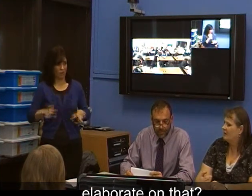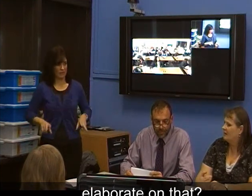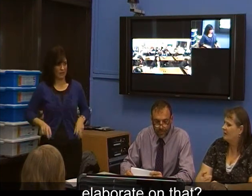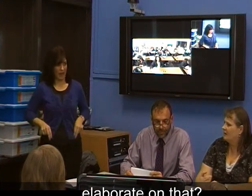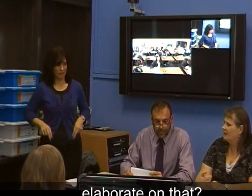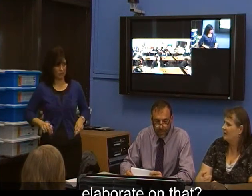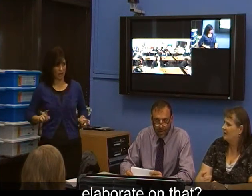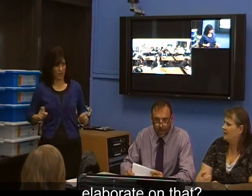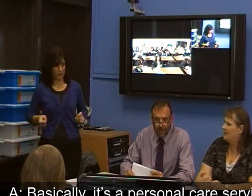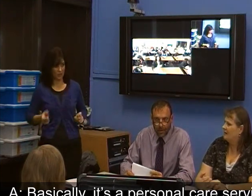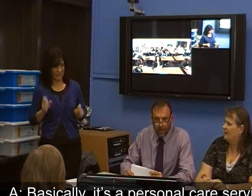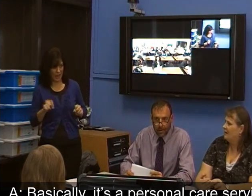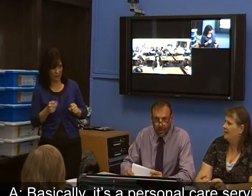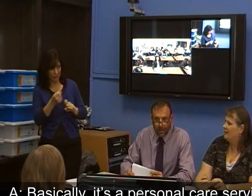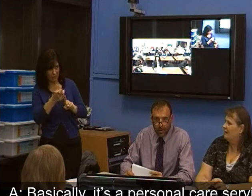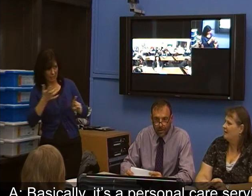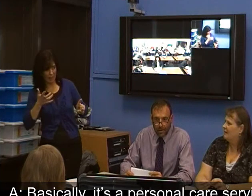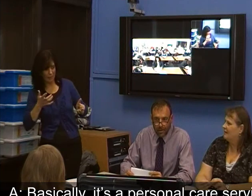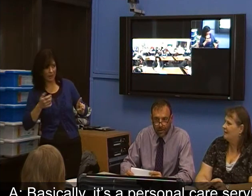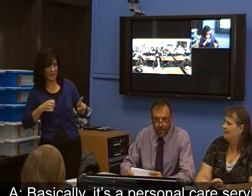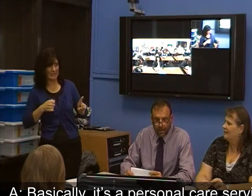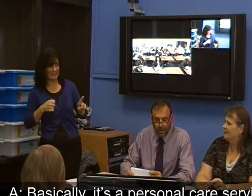that?